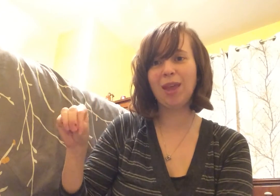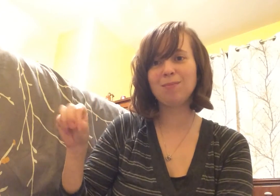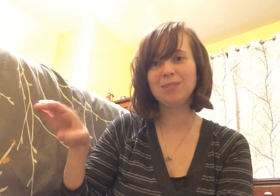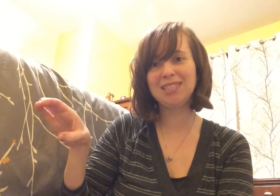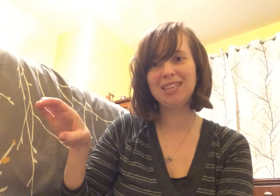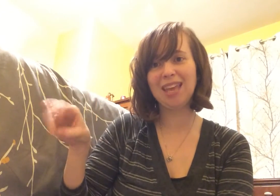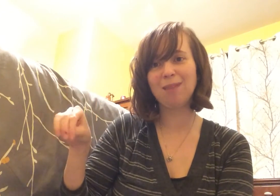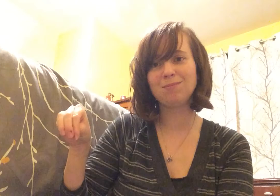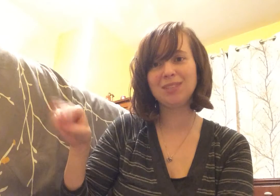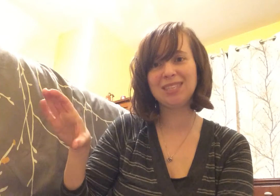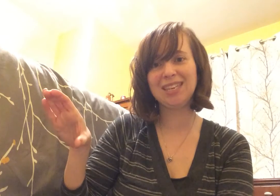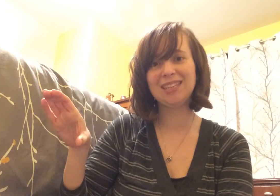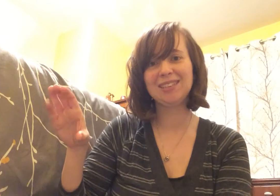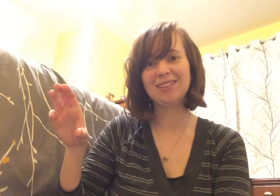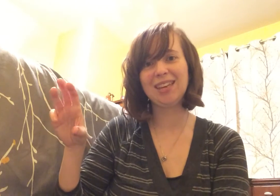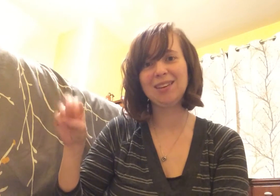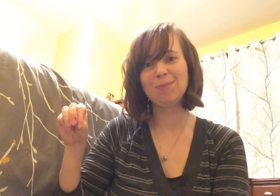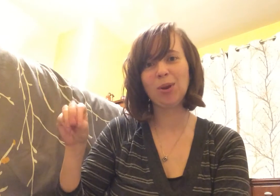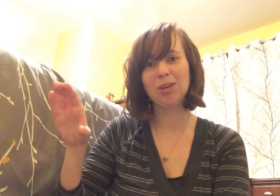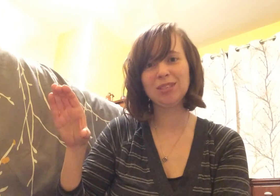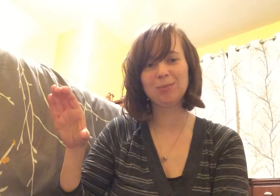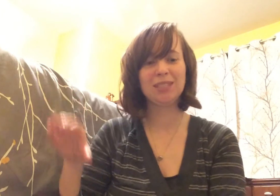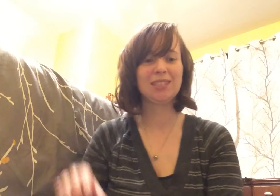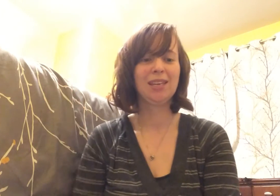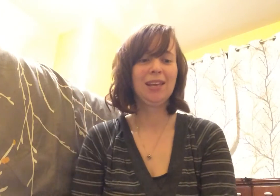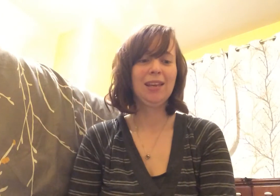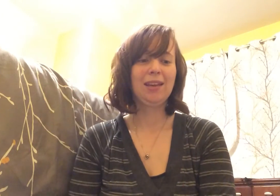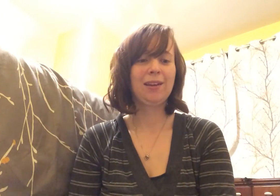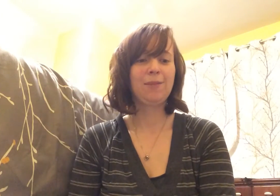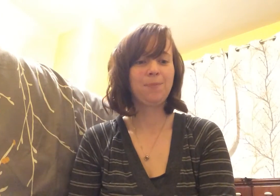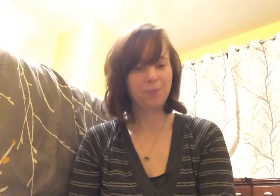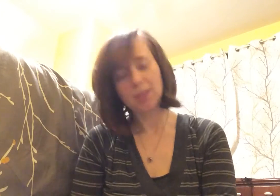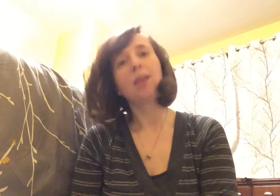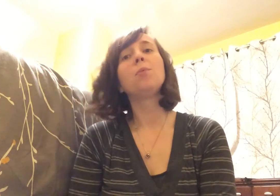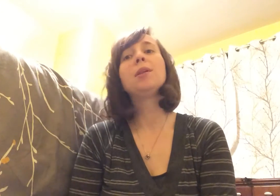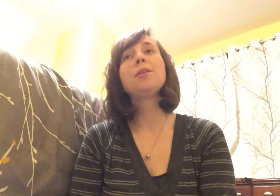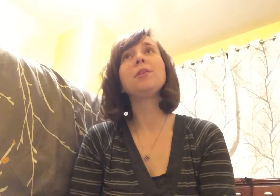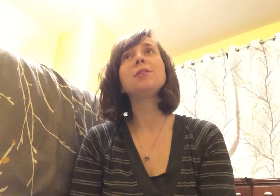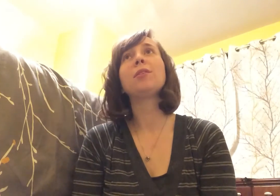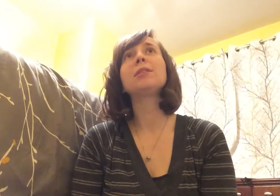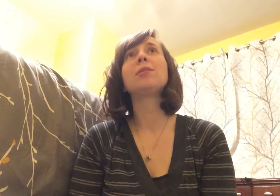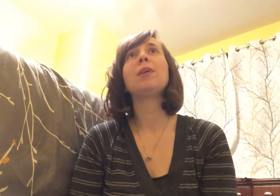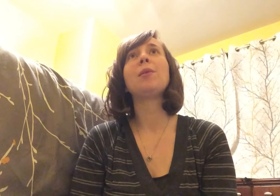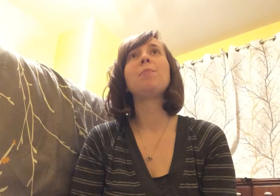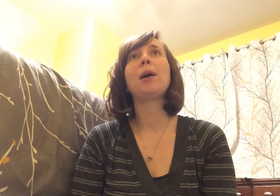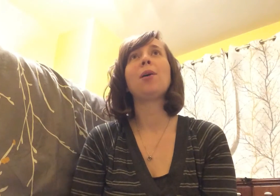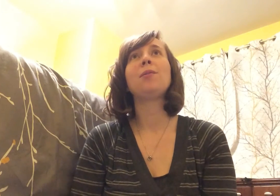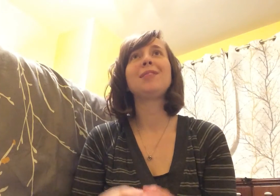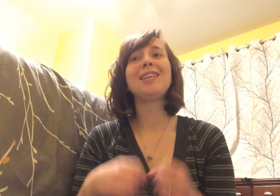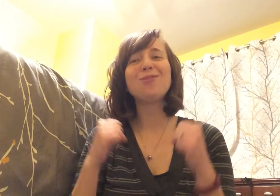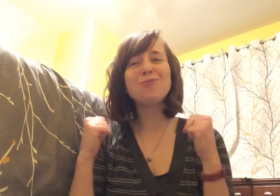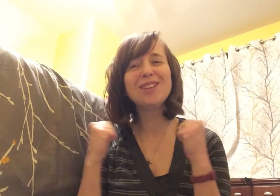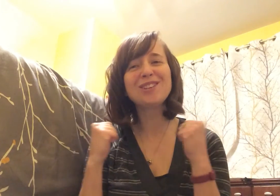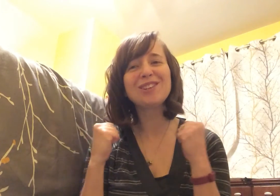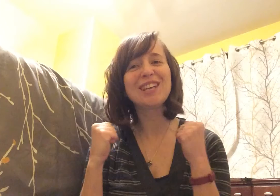So MC. Okay? Merry Christmas. We learned also about the winter